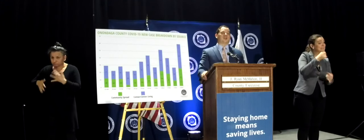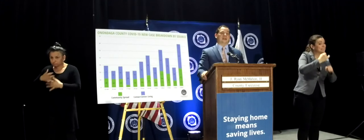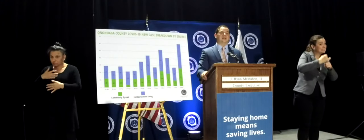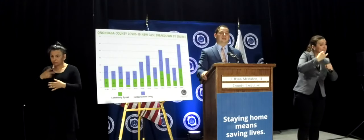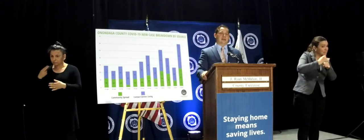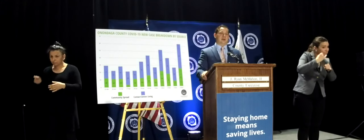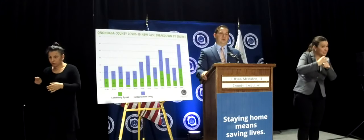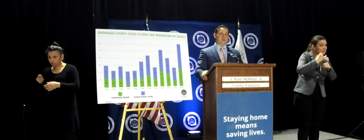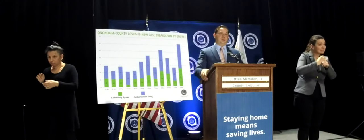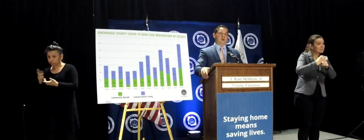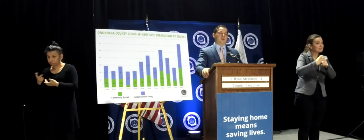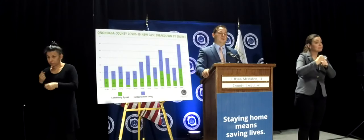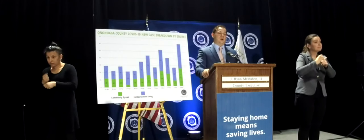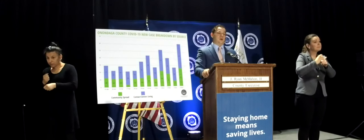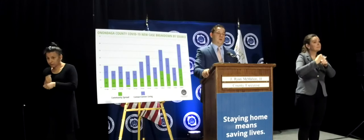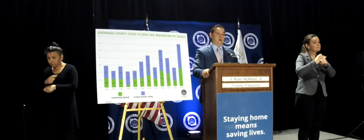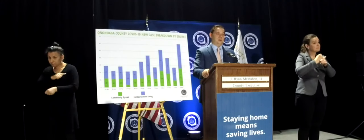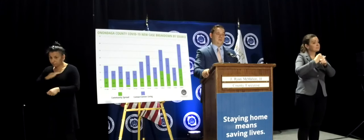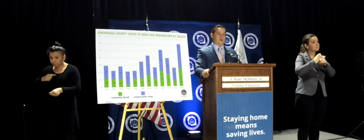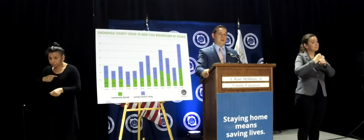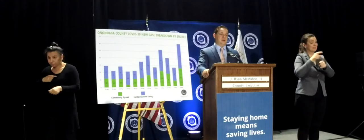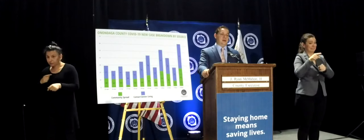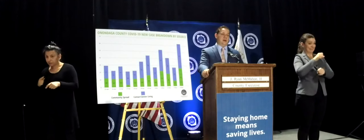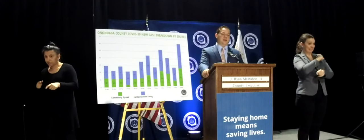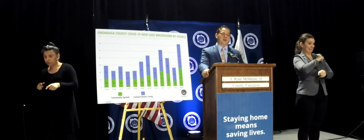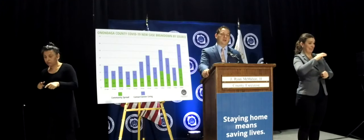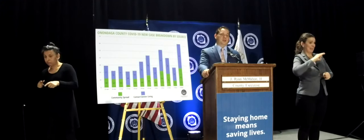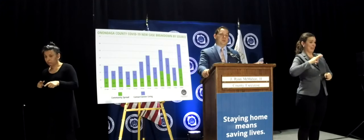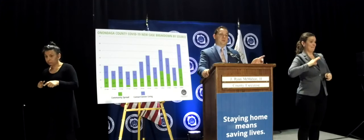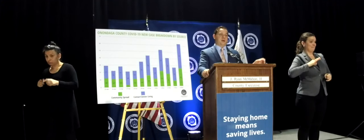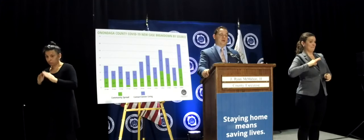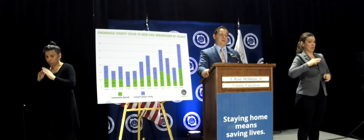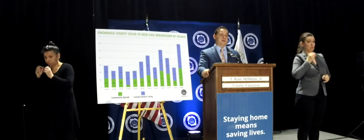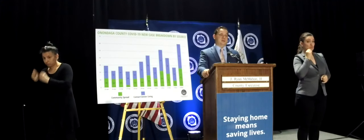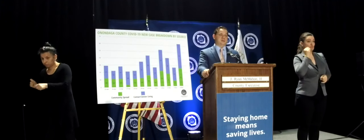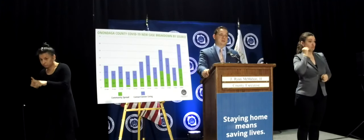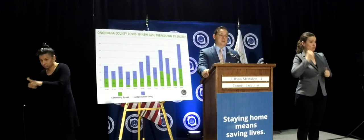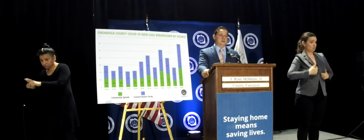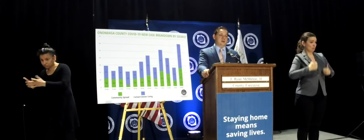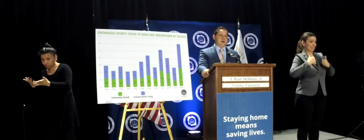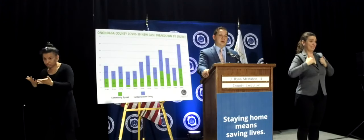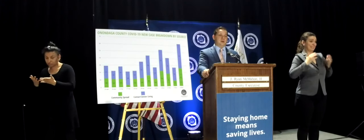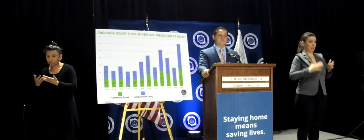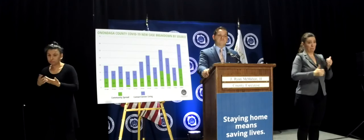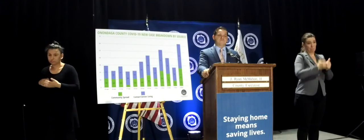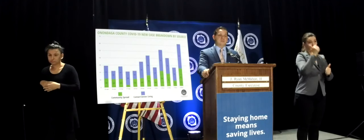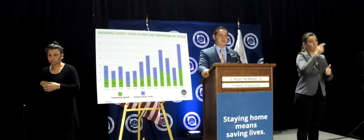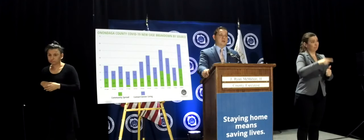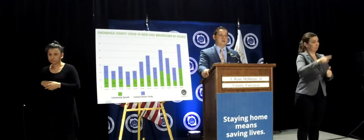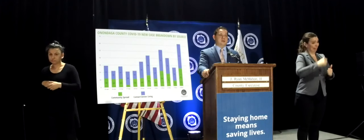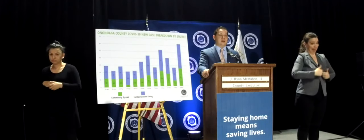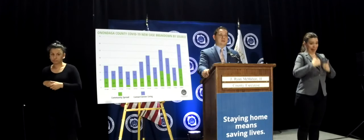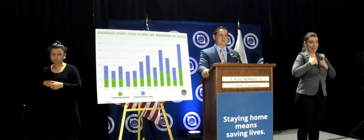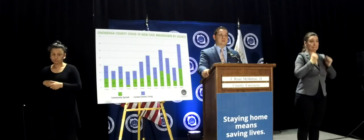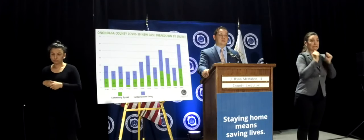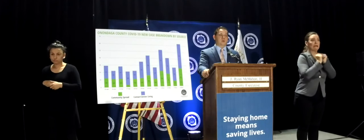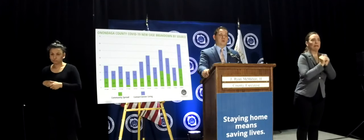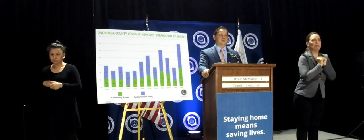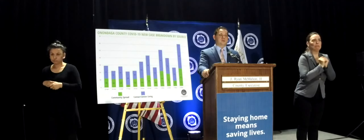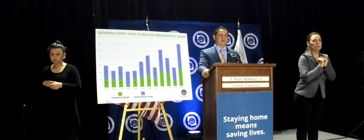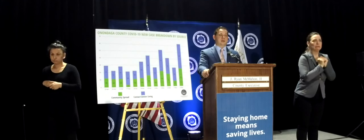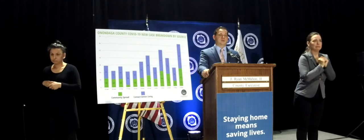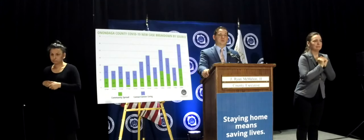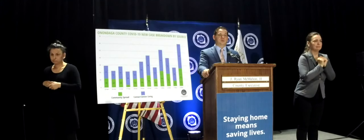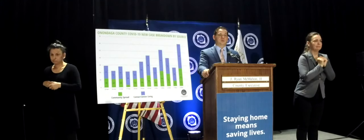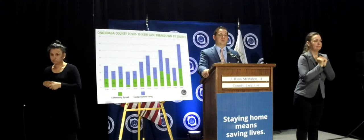workers actually are living together. So they're living in, and I talked to Chairman Becker about this. You got some of these